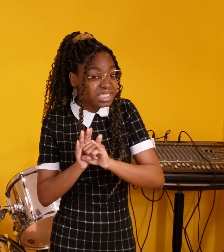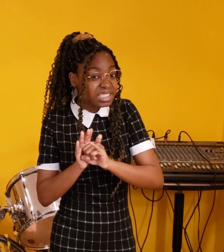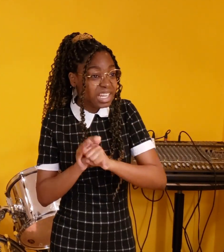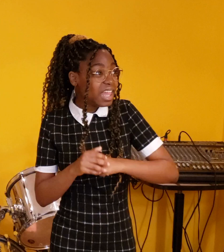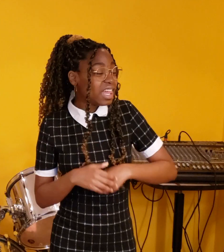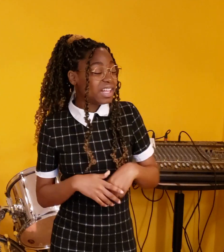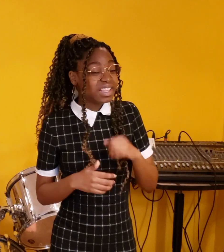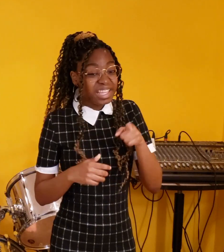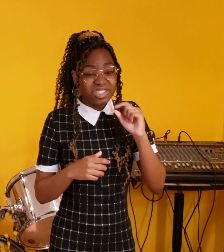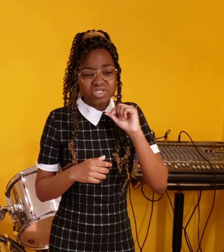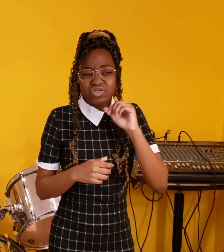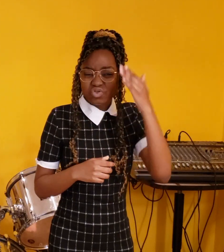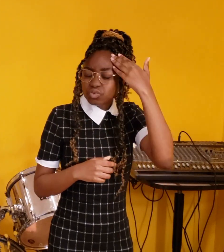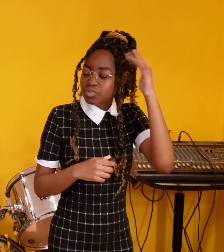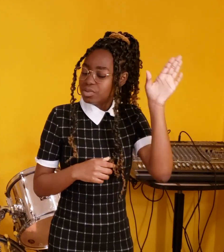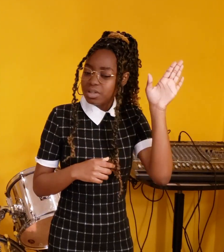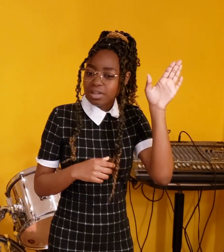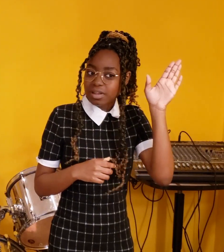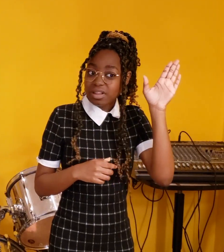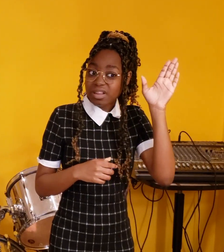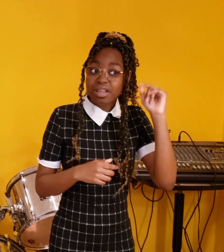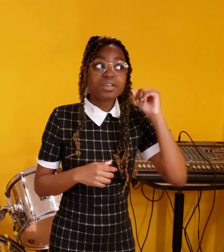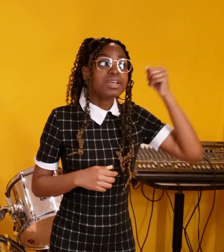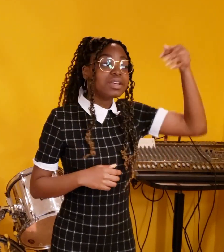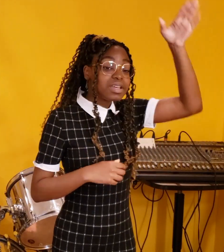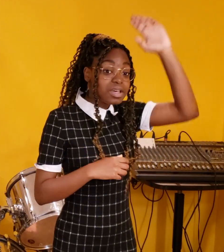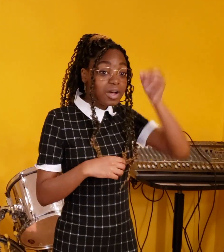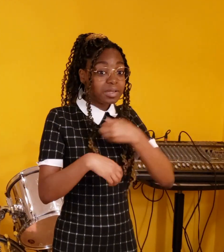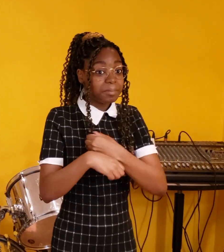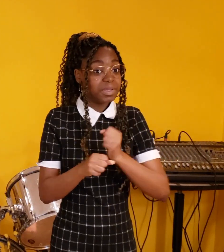But he made us in his image.